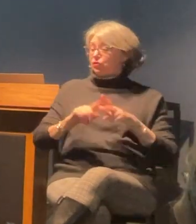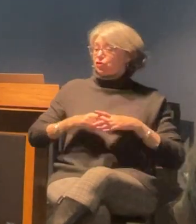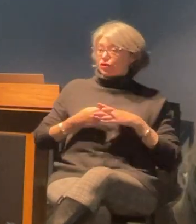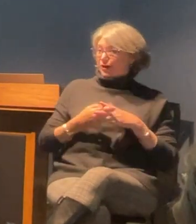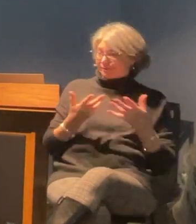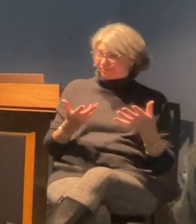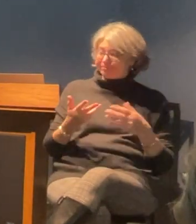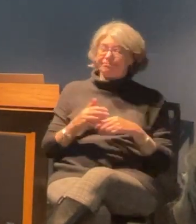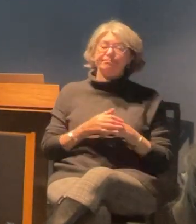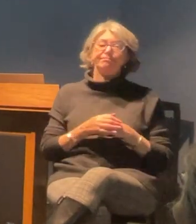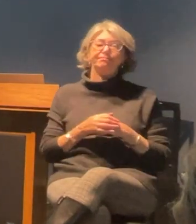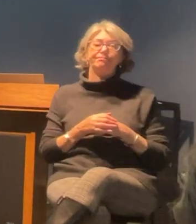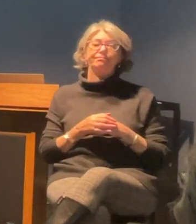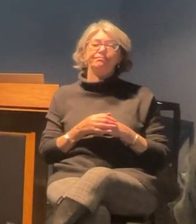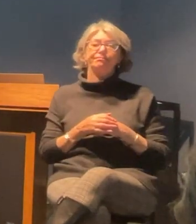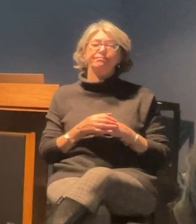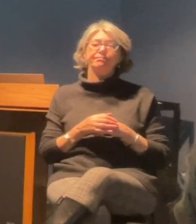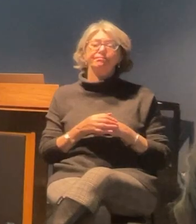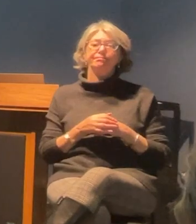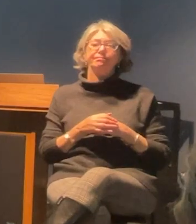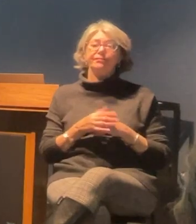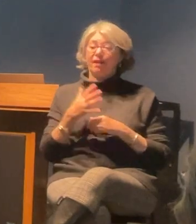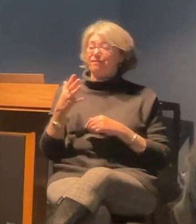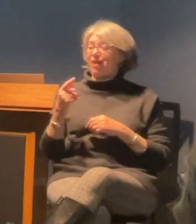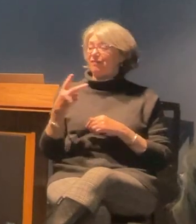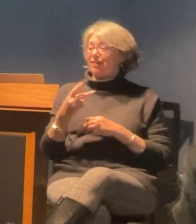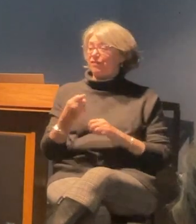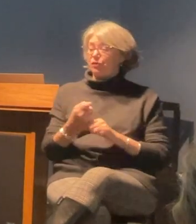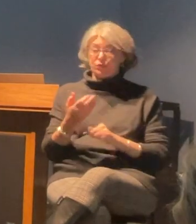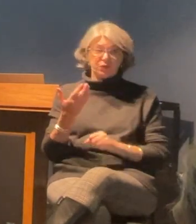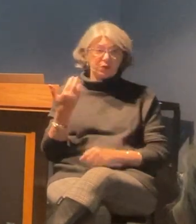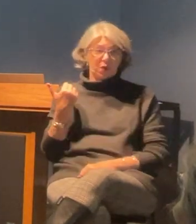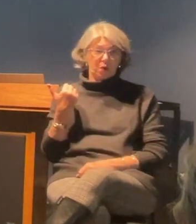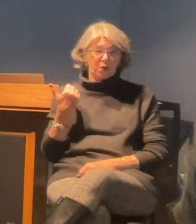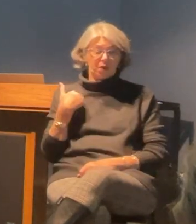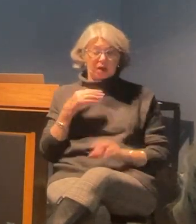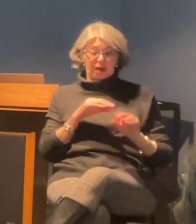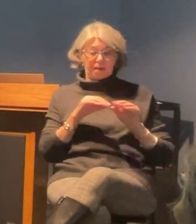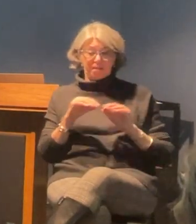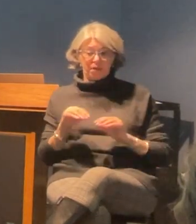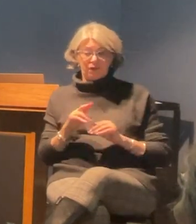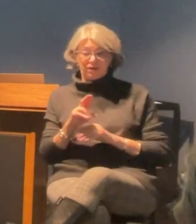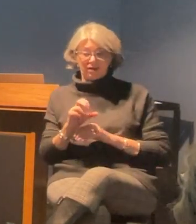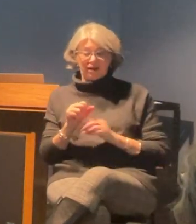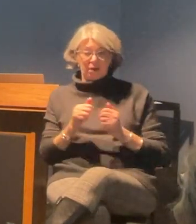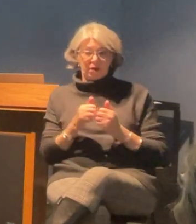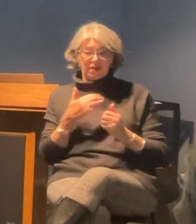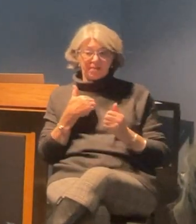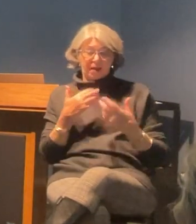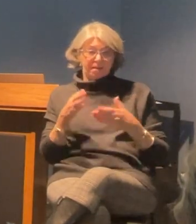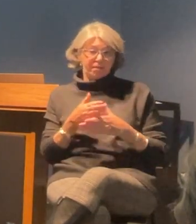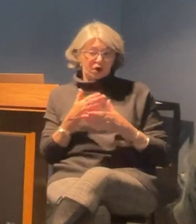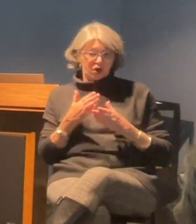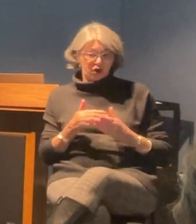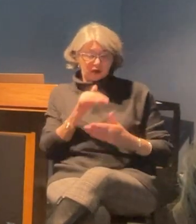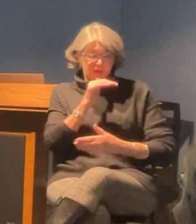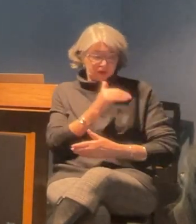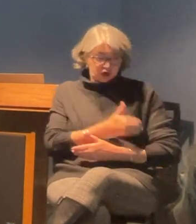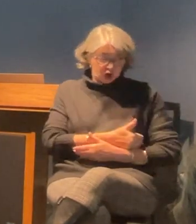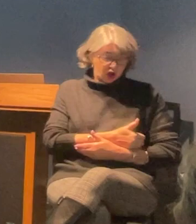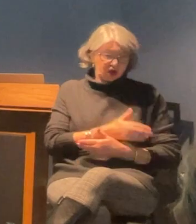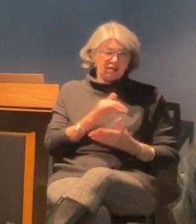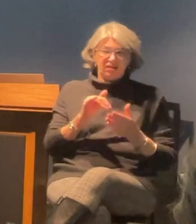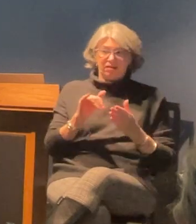started was that 5.5 years ago, I moved to the US with my partner and my daughter, which was